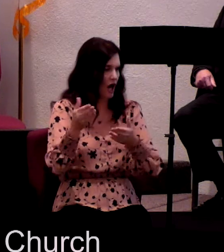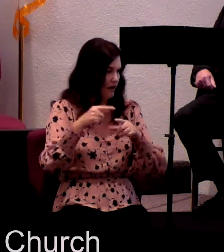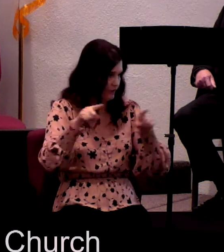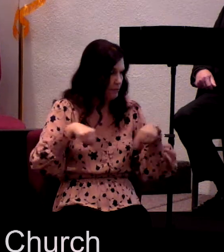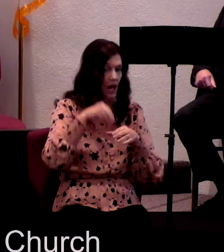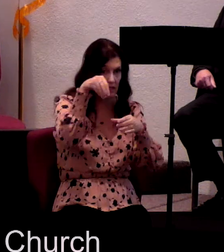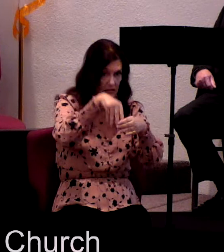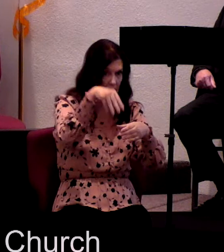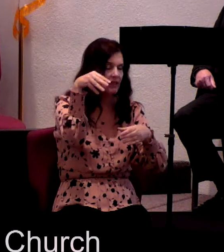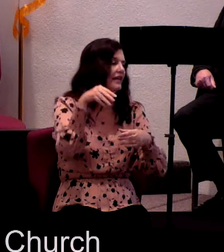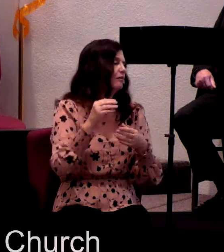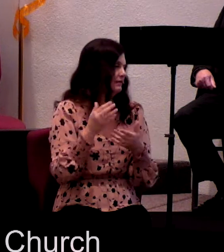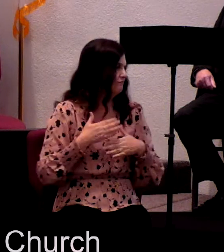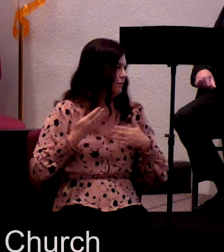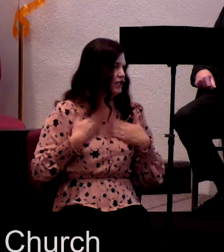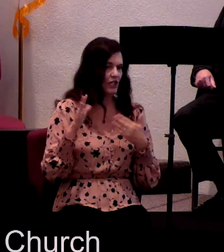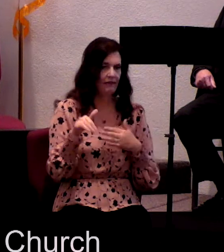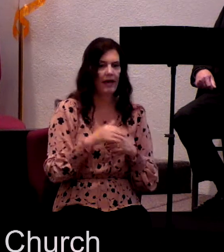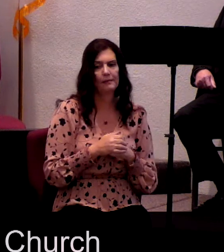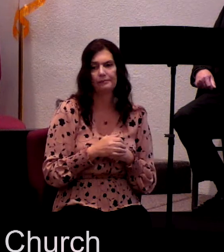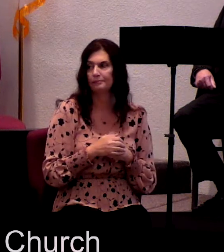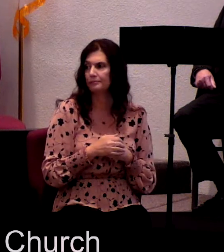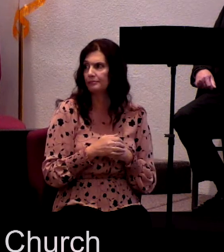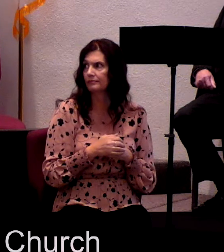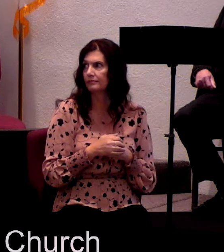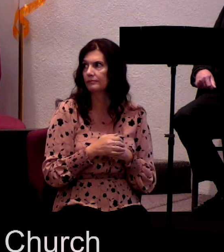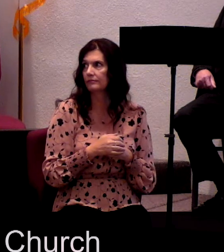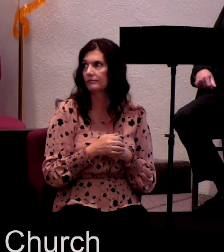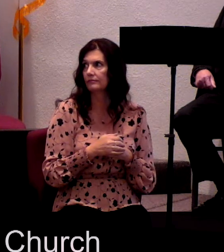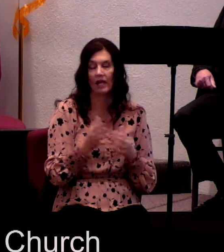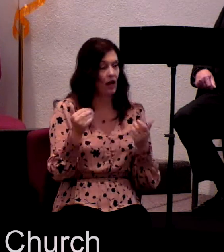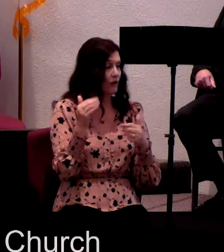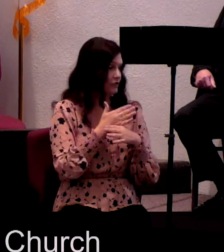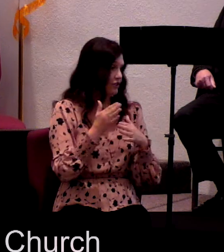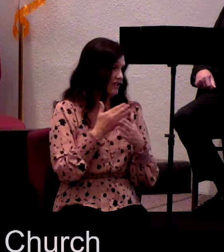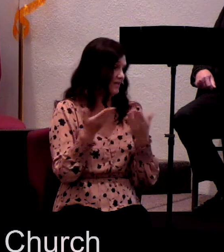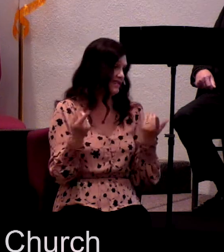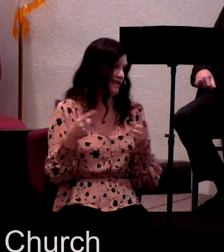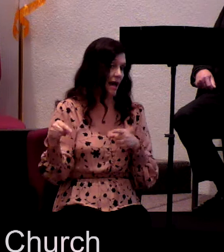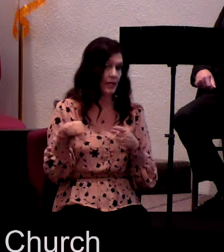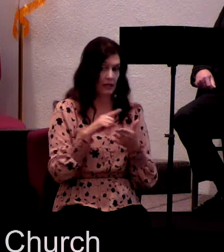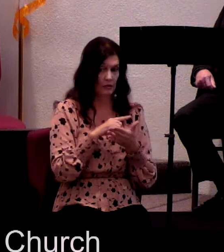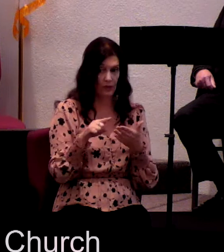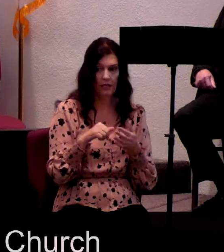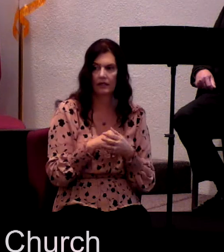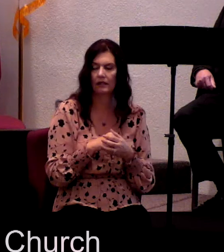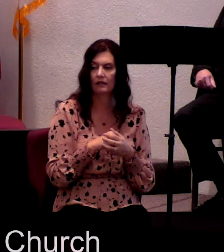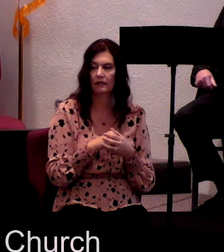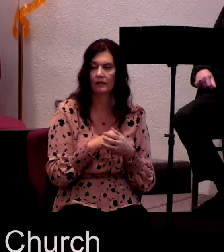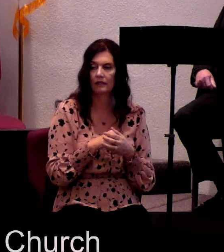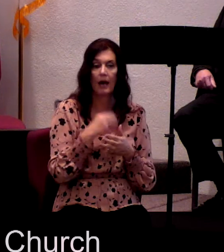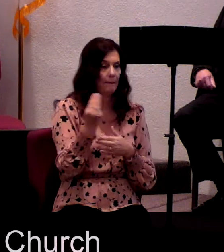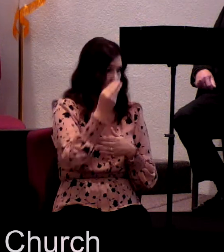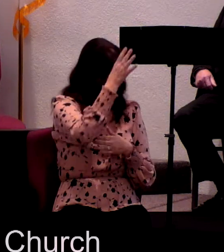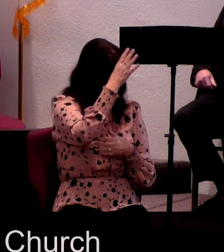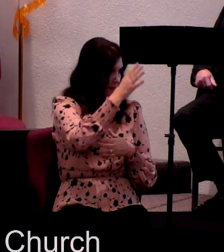We would greatly appreciate that. Again, I want to share with you some of the things that are going on this week. On Monday, we have the men's Bible